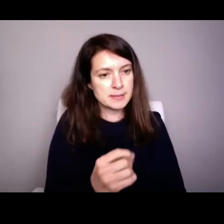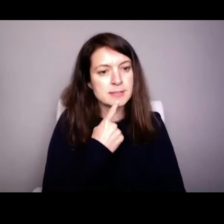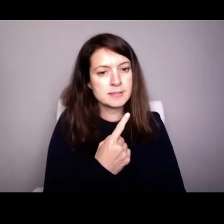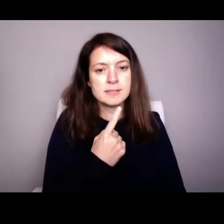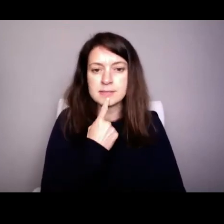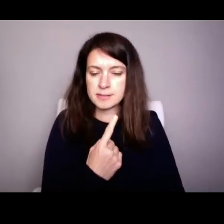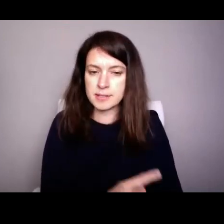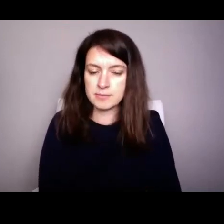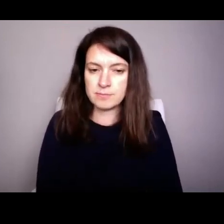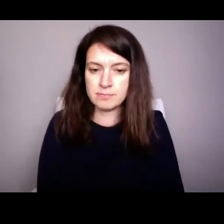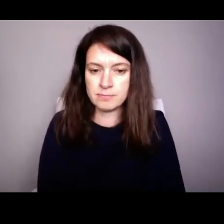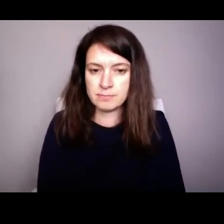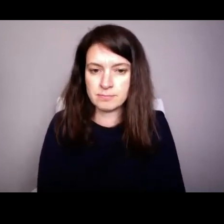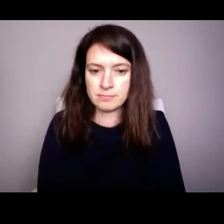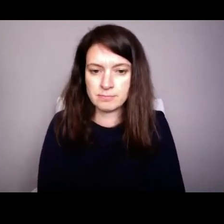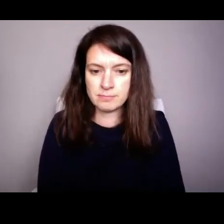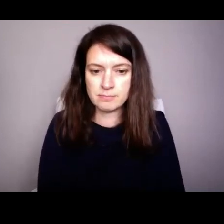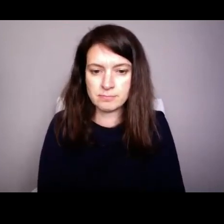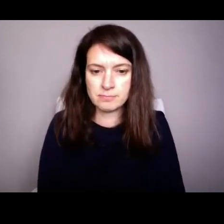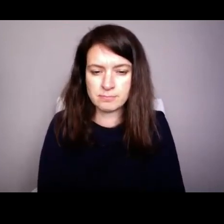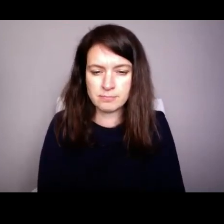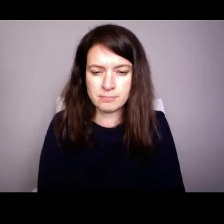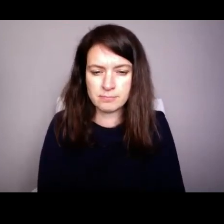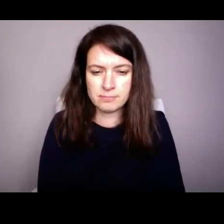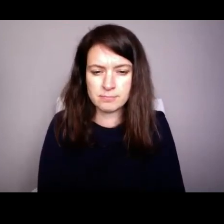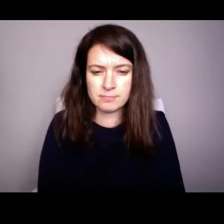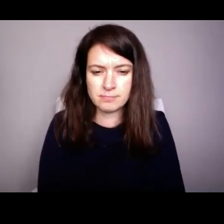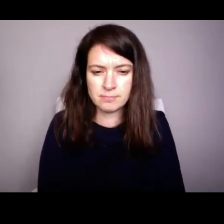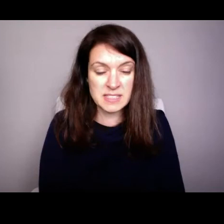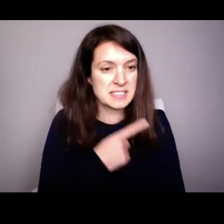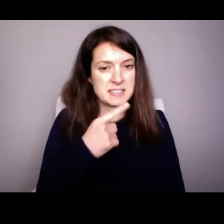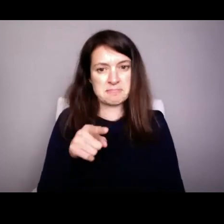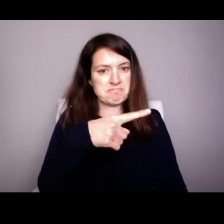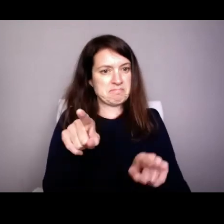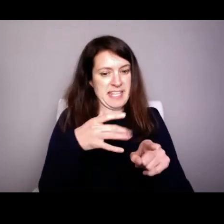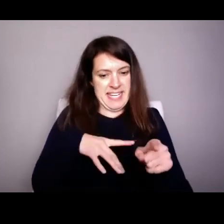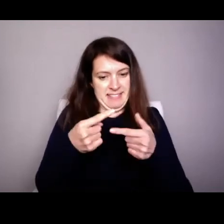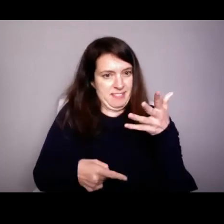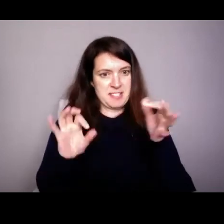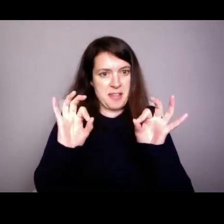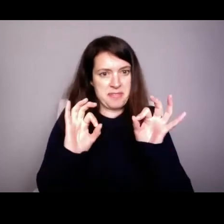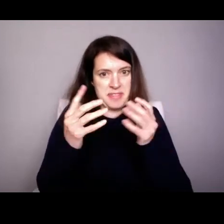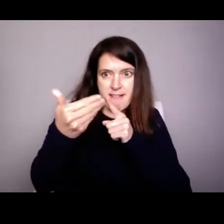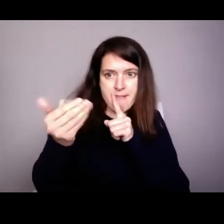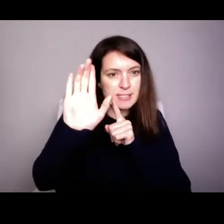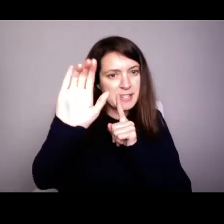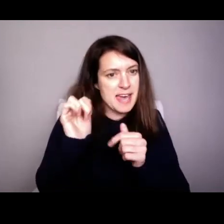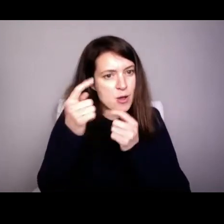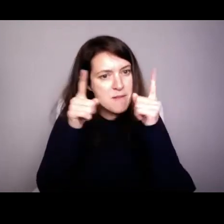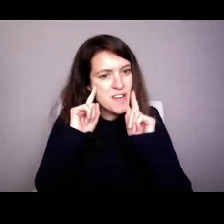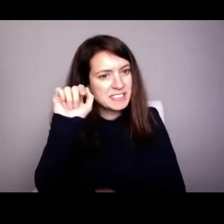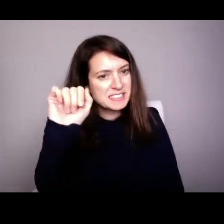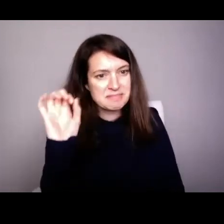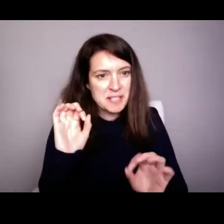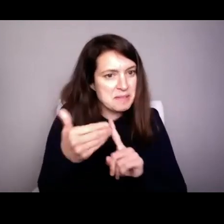issues that they encountered were not addressed by their individual institution. So I think this shows that while it should be said